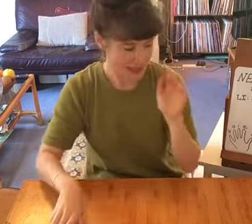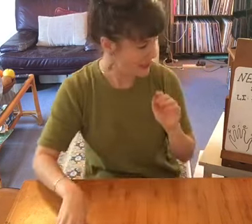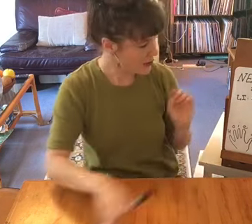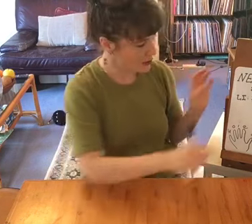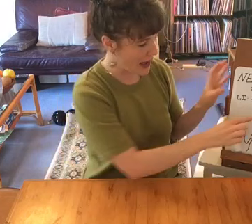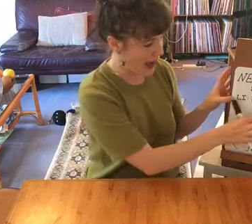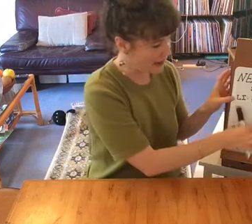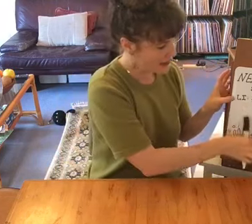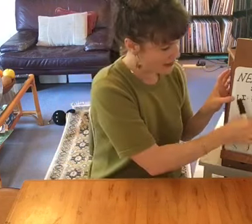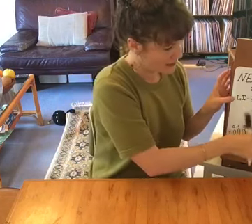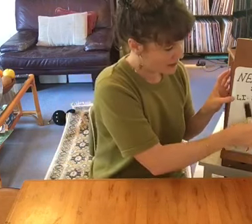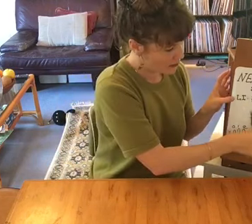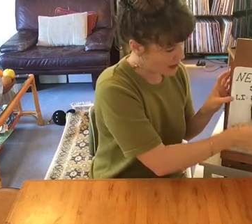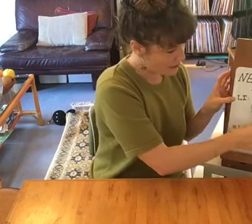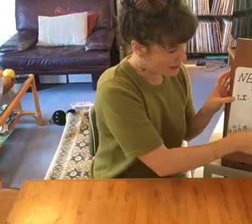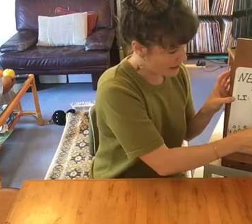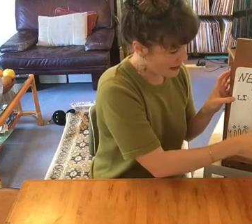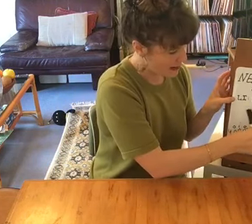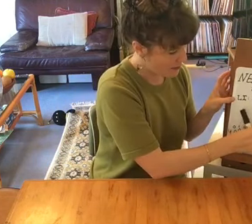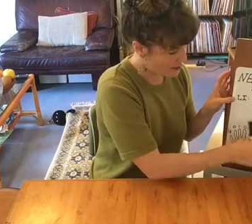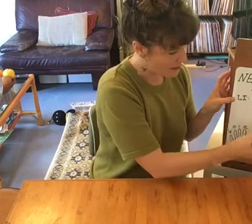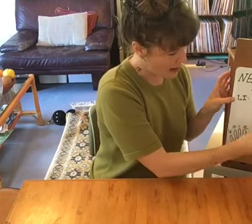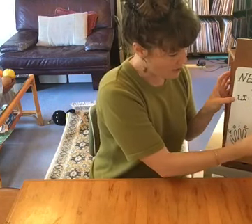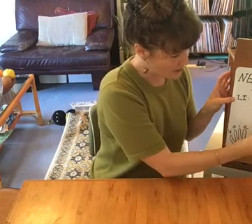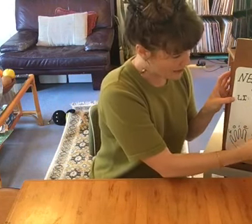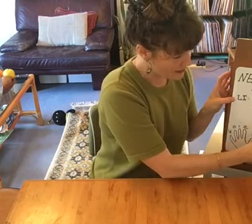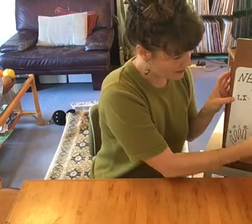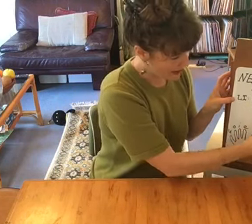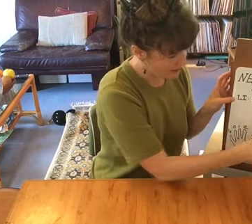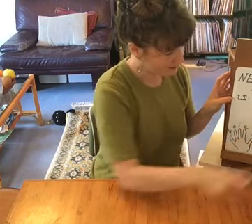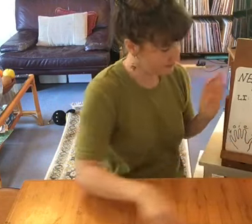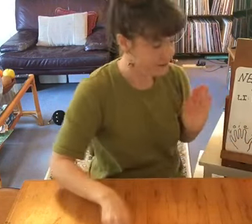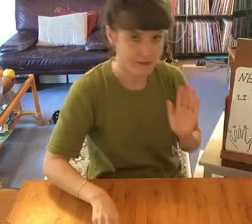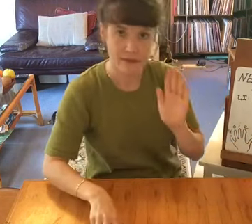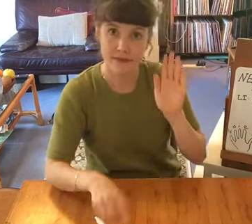little R. Not a capital R, but a little R.